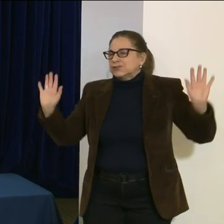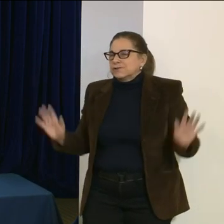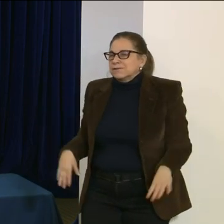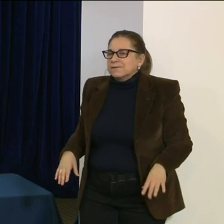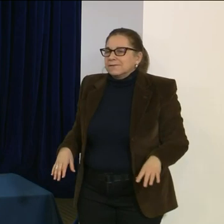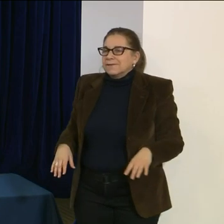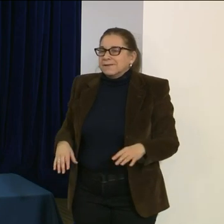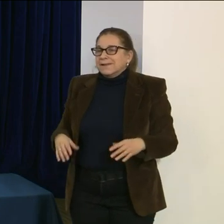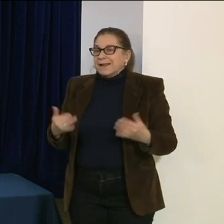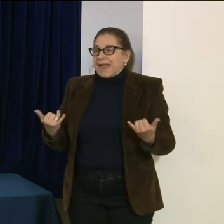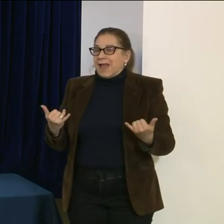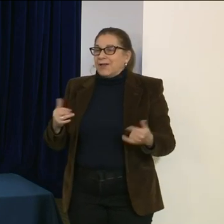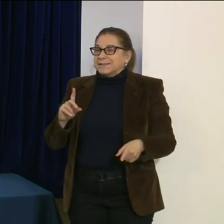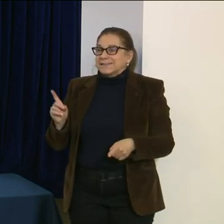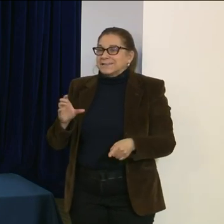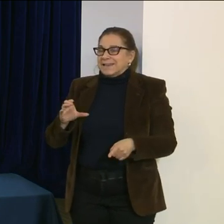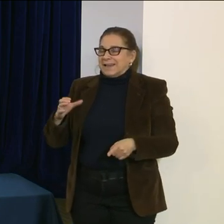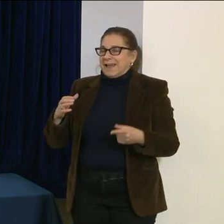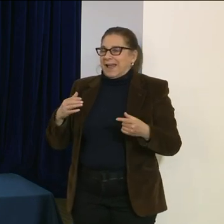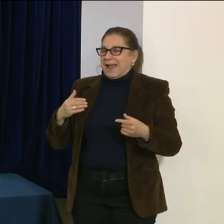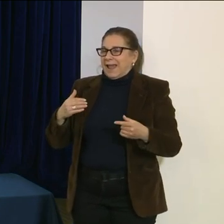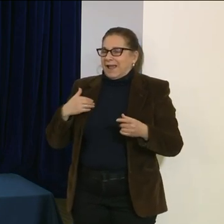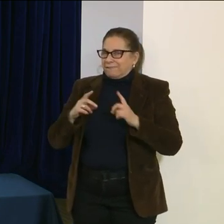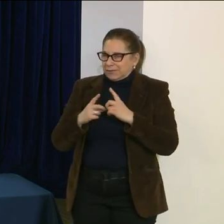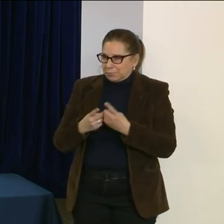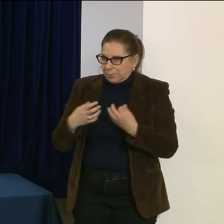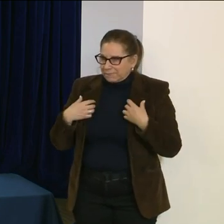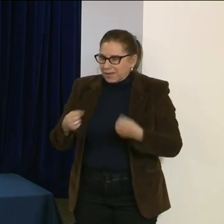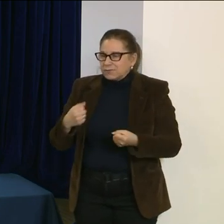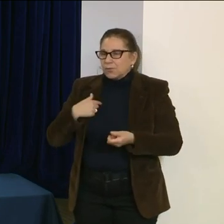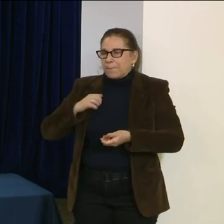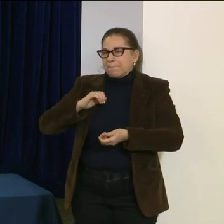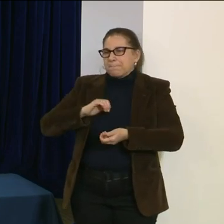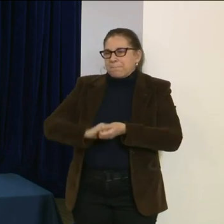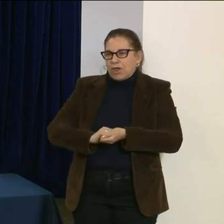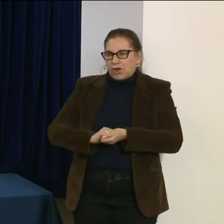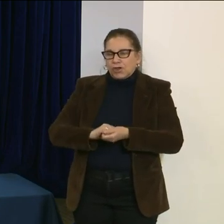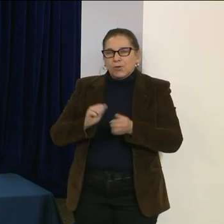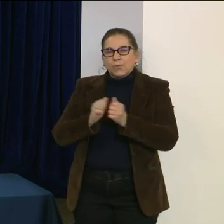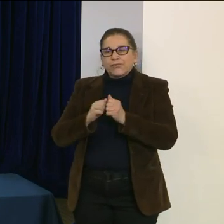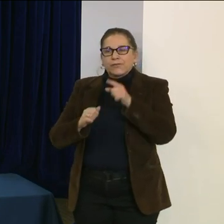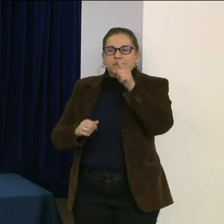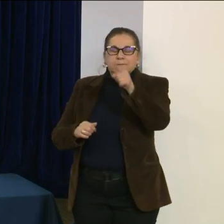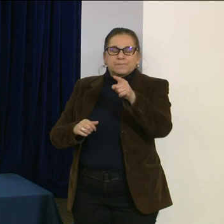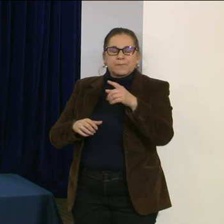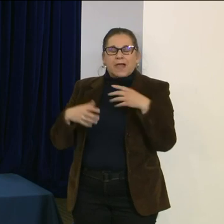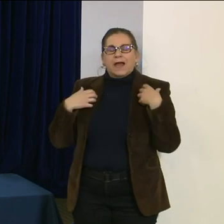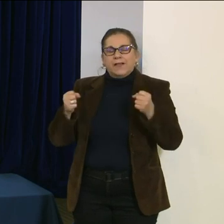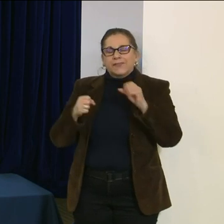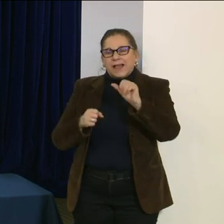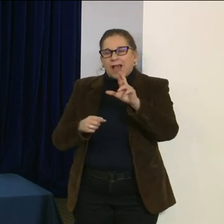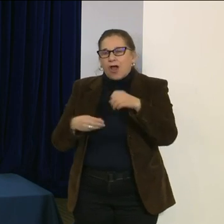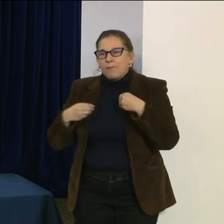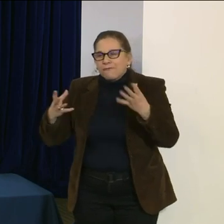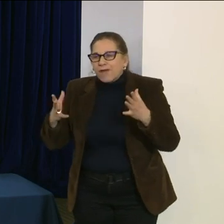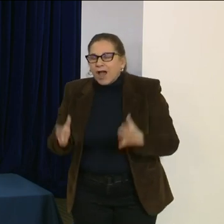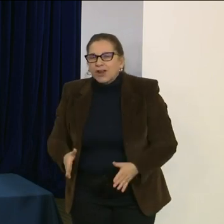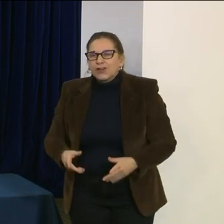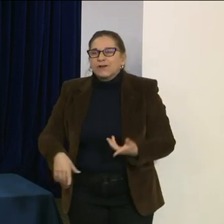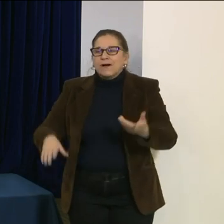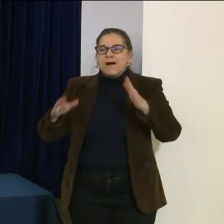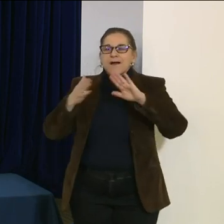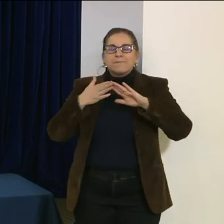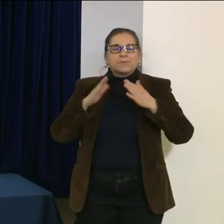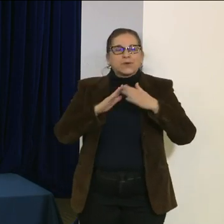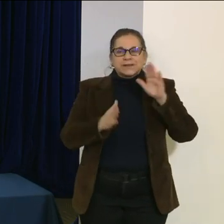very collaboratively with our healthcare providers and our healthcare community. We know that this requires many of you